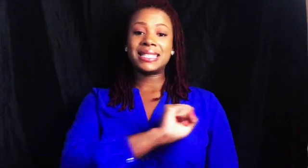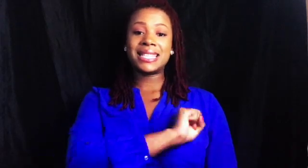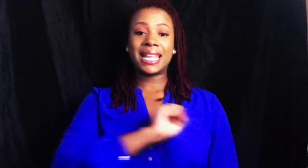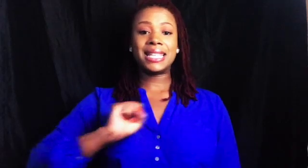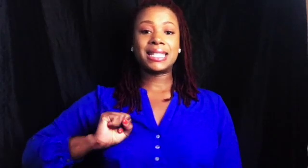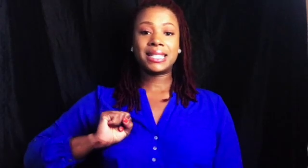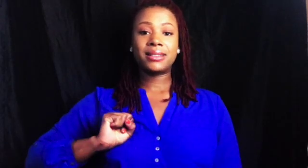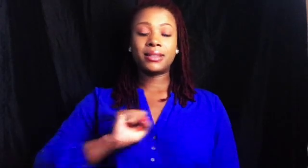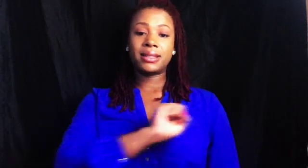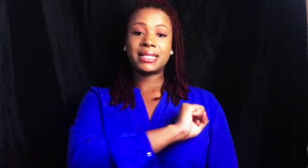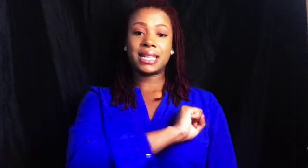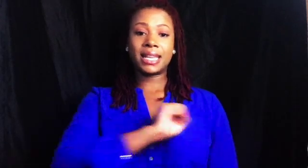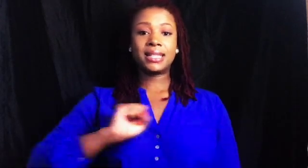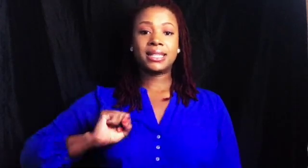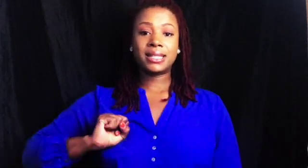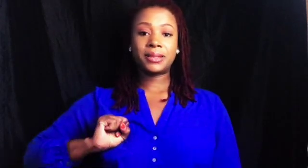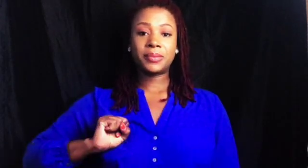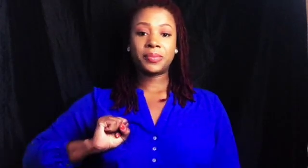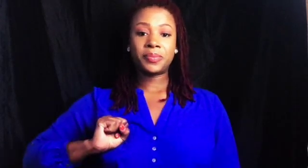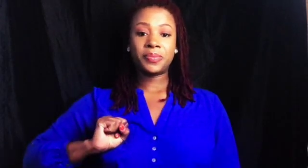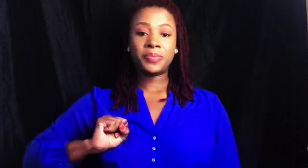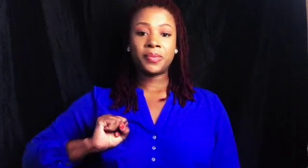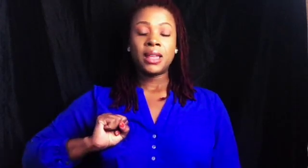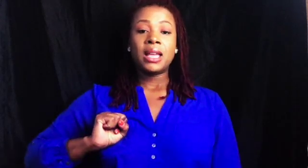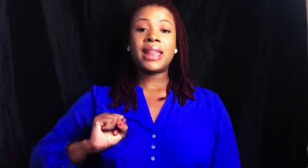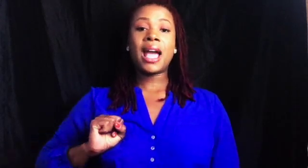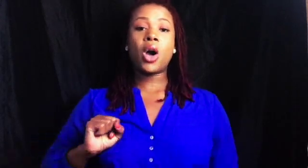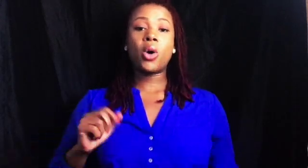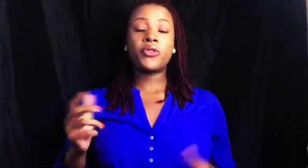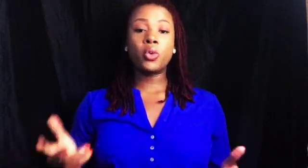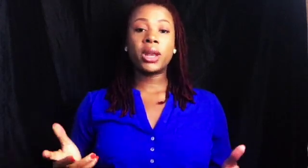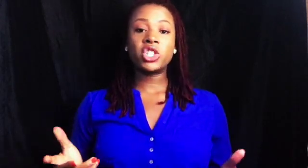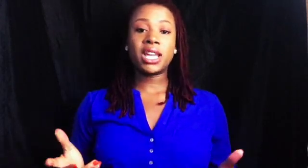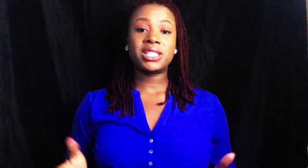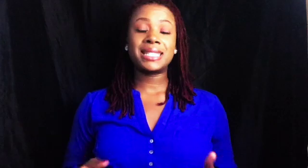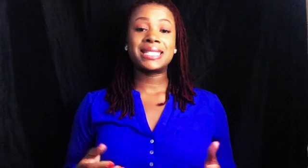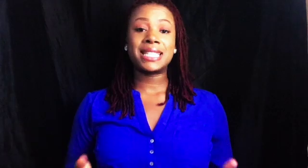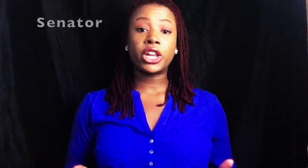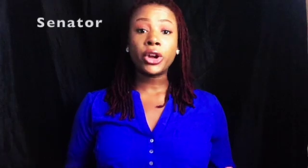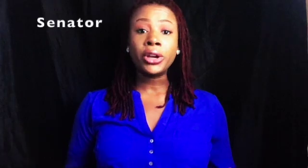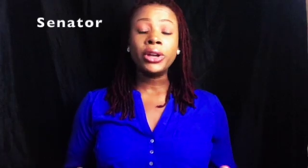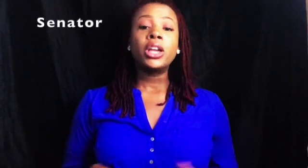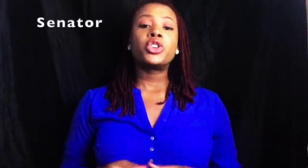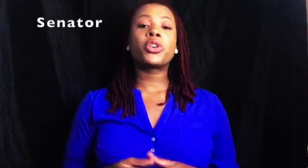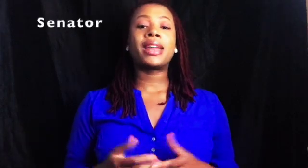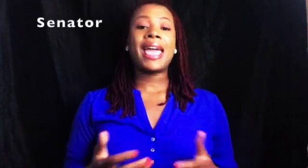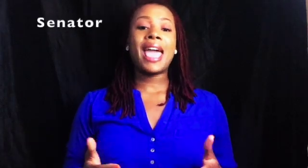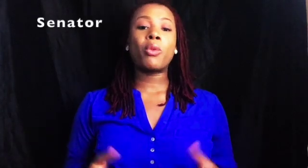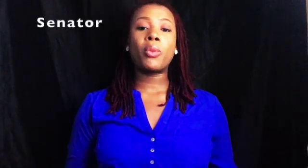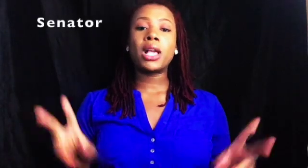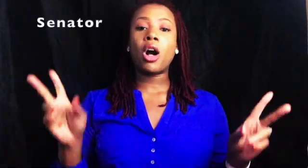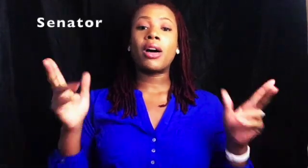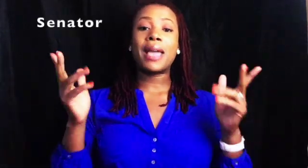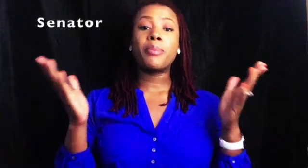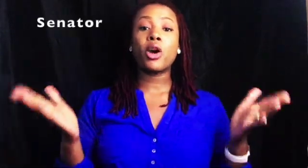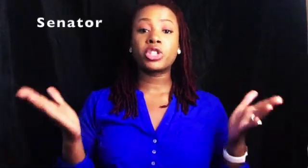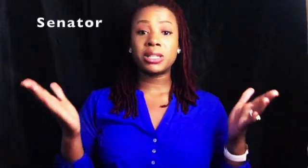Senate, Senate. Now, if you want to change that to senator, you're going to add what we call a person